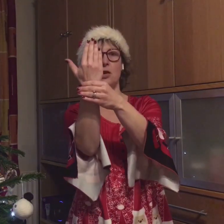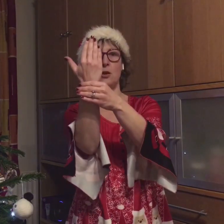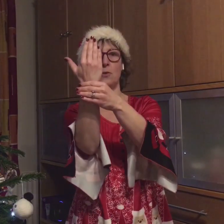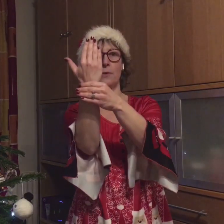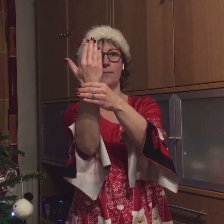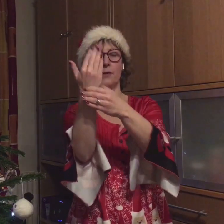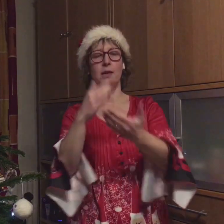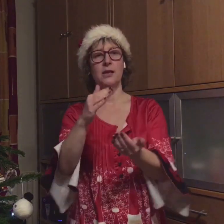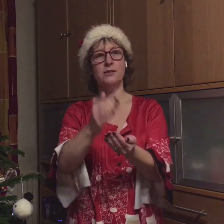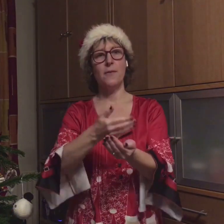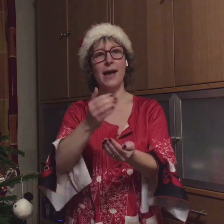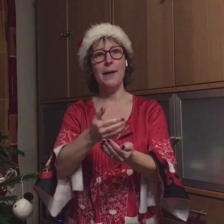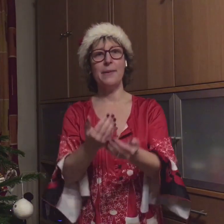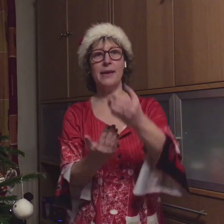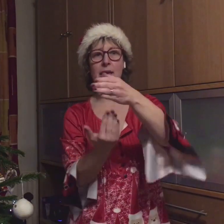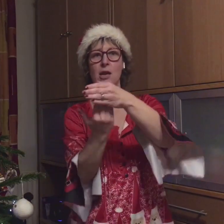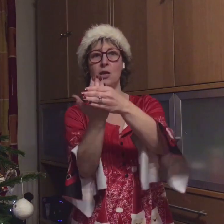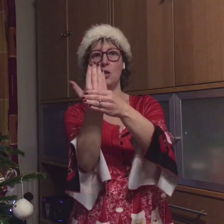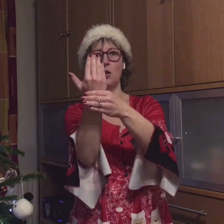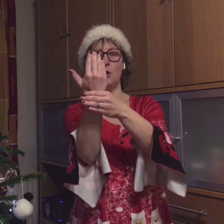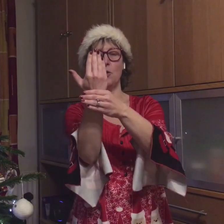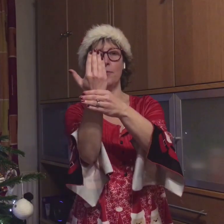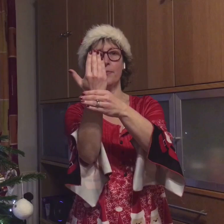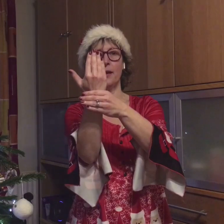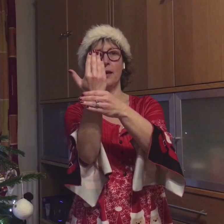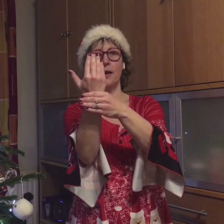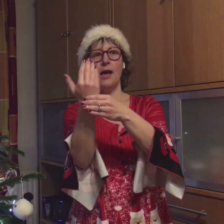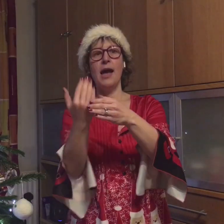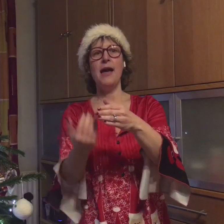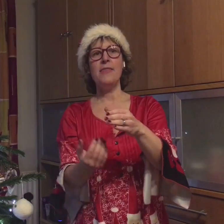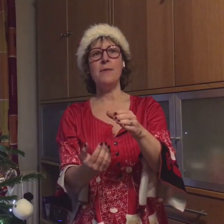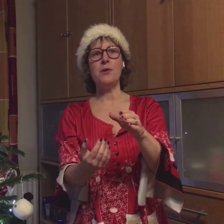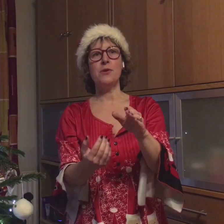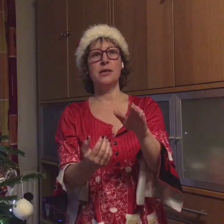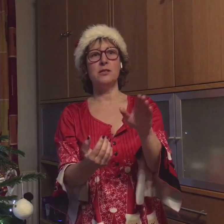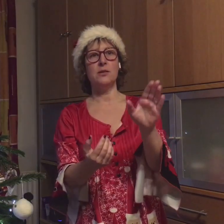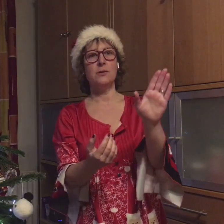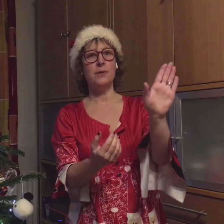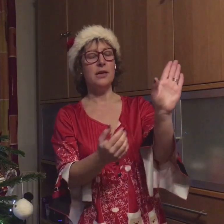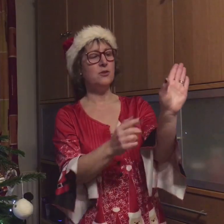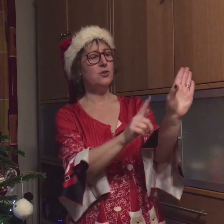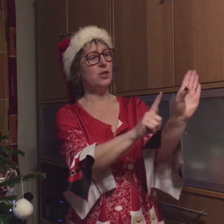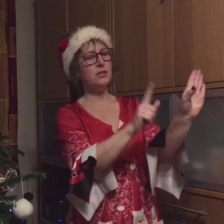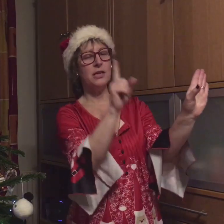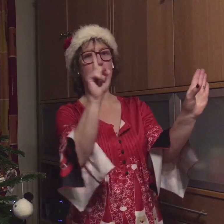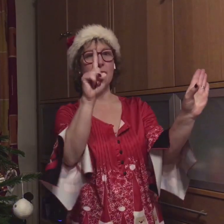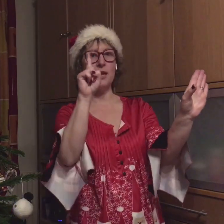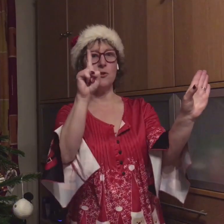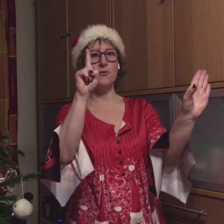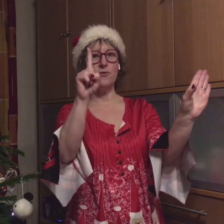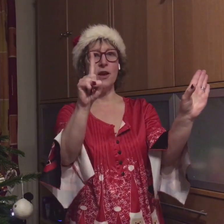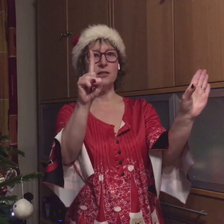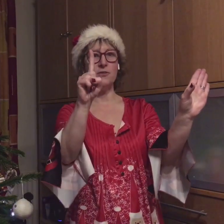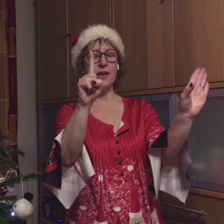New. So happy, new. And then what you're going to do is you're just going to take your first